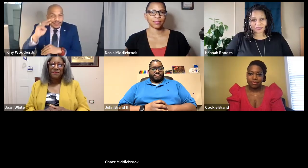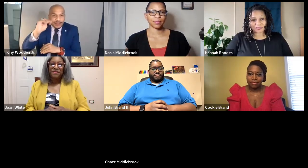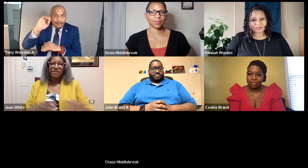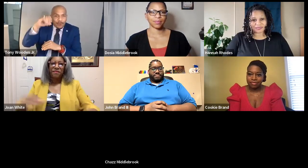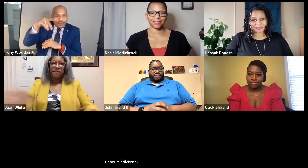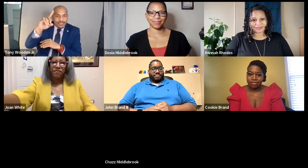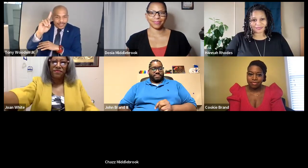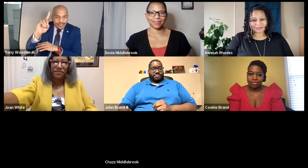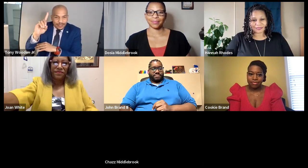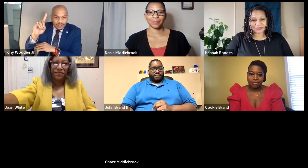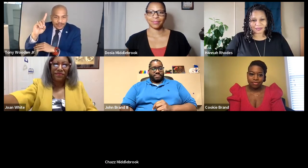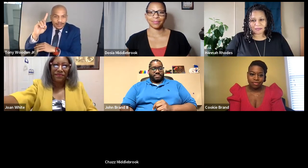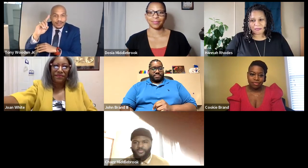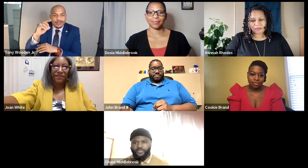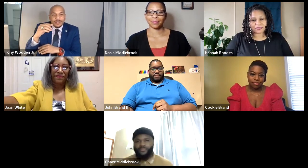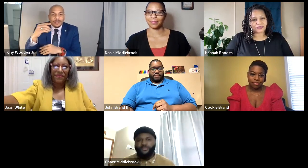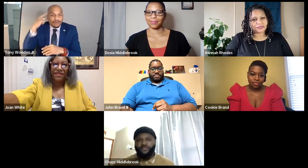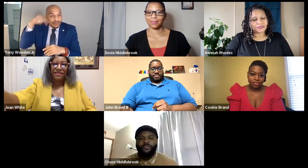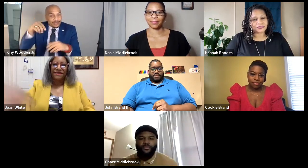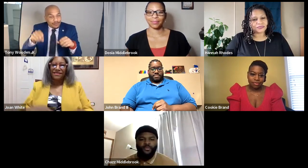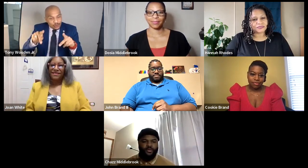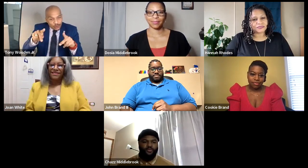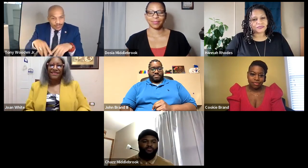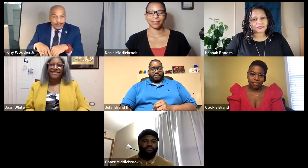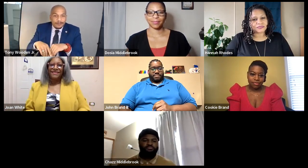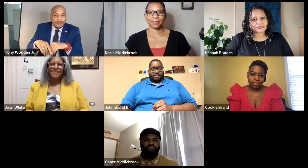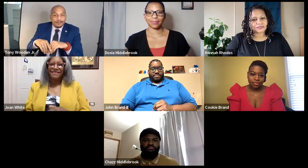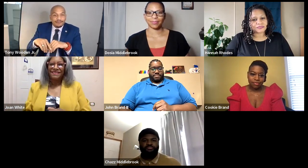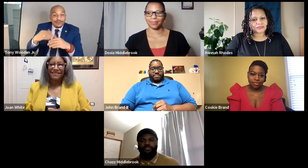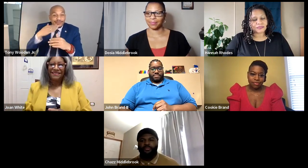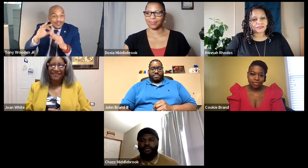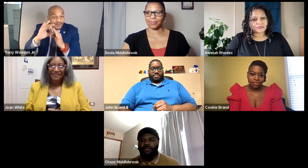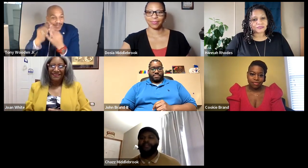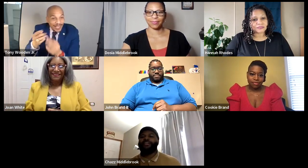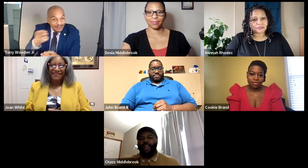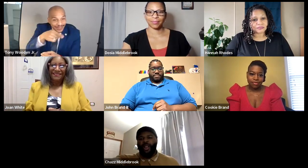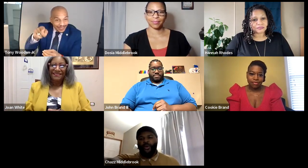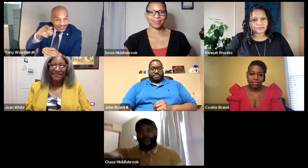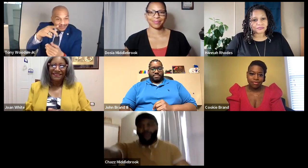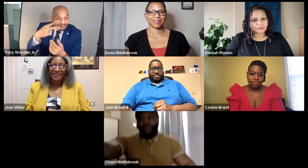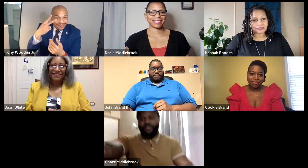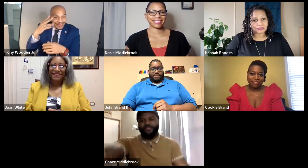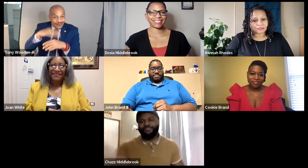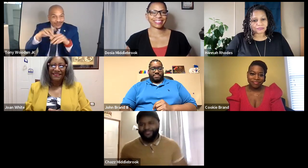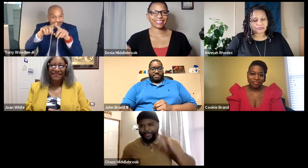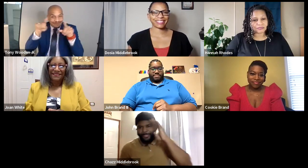Before we get started, first I want to give a big appreciation to MOPD for making this event happen, for the family,